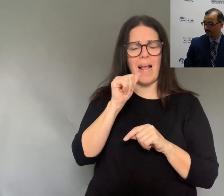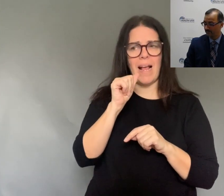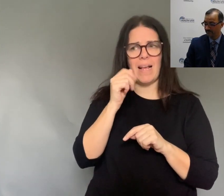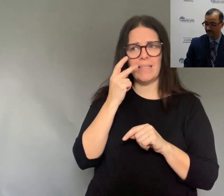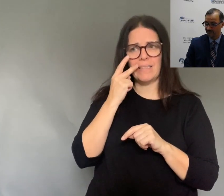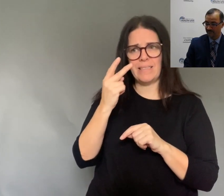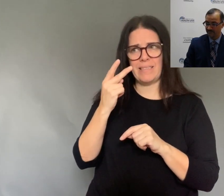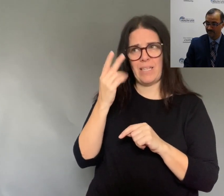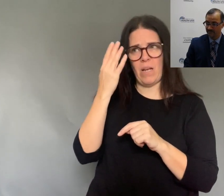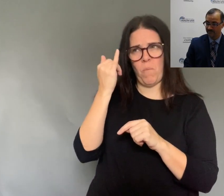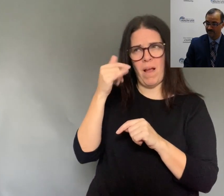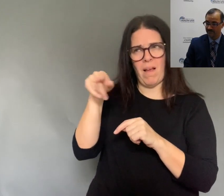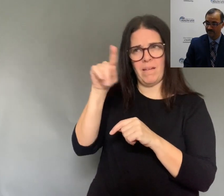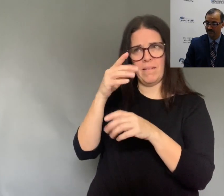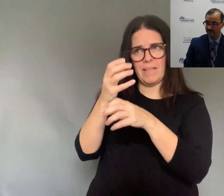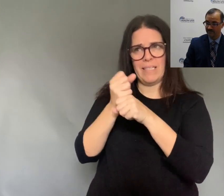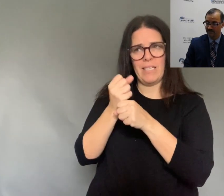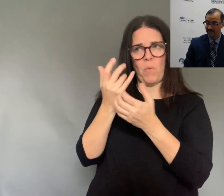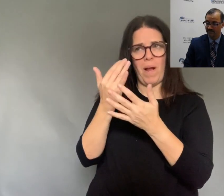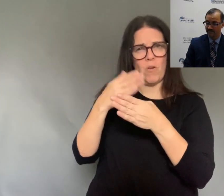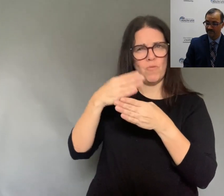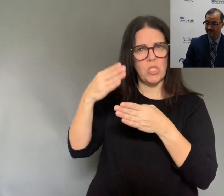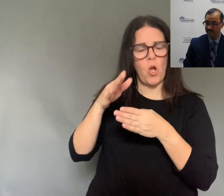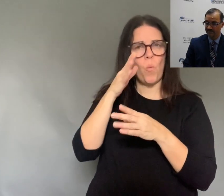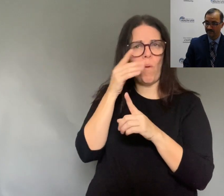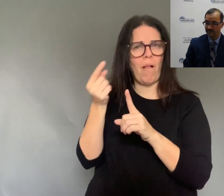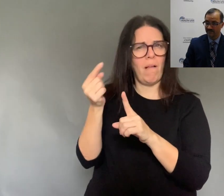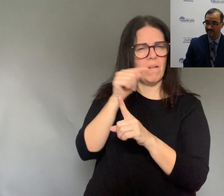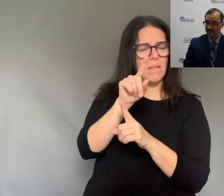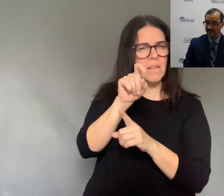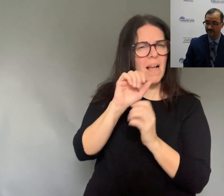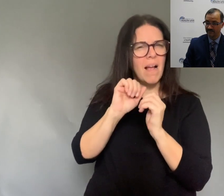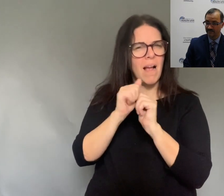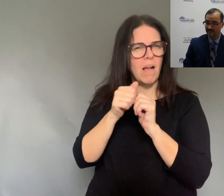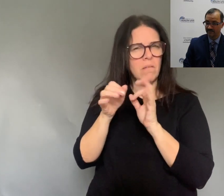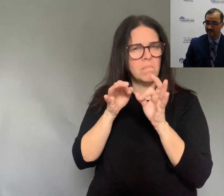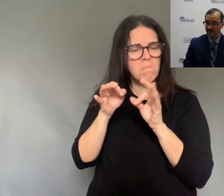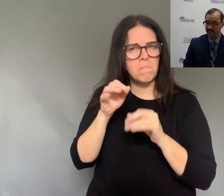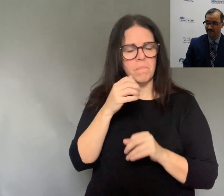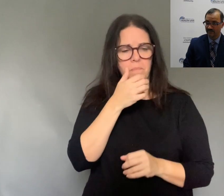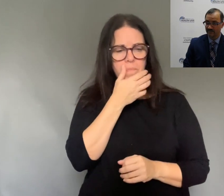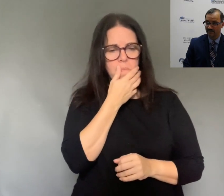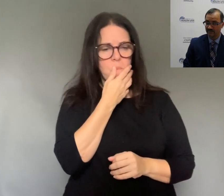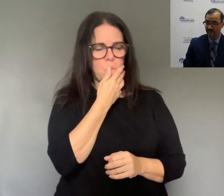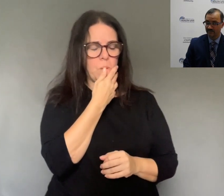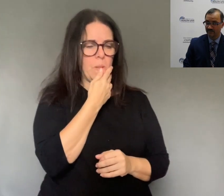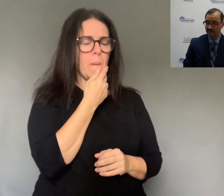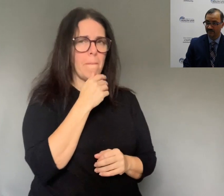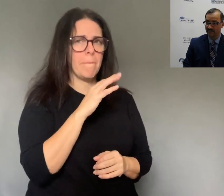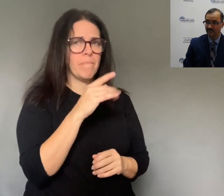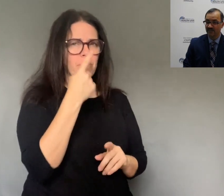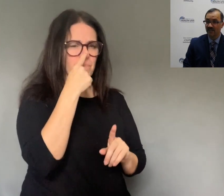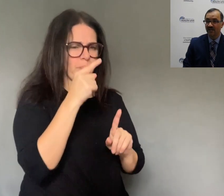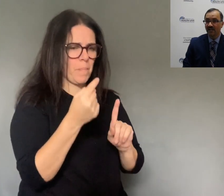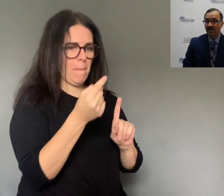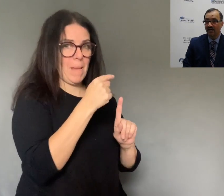So we wouldn't see a peak later on just because we are waiting so long for results?